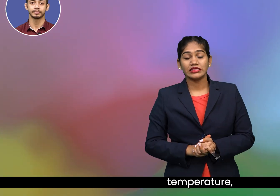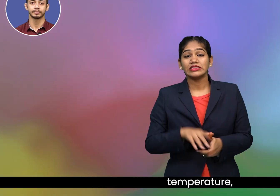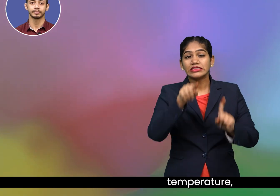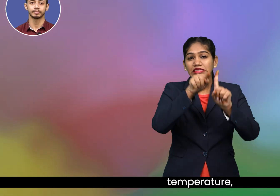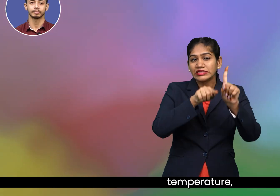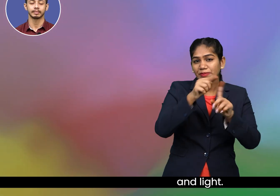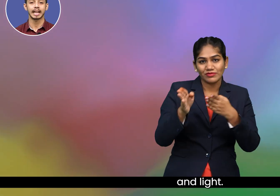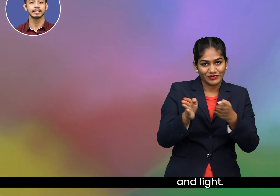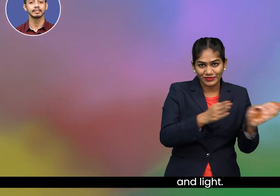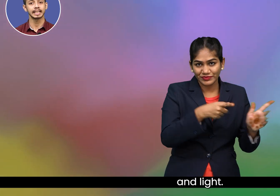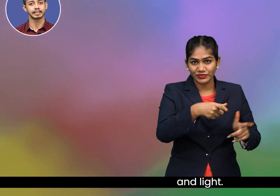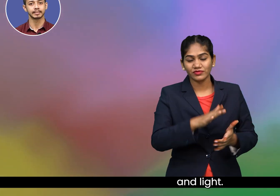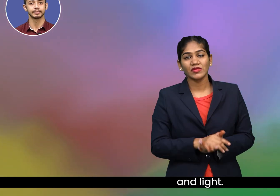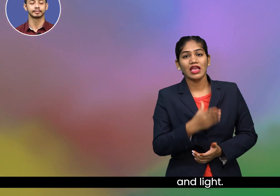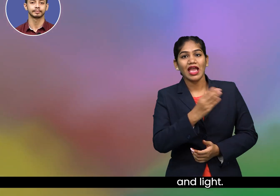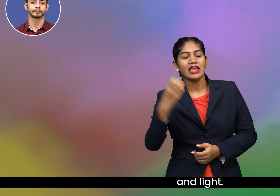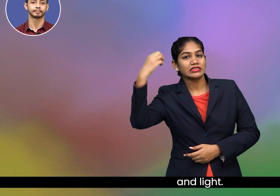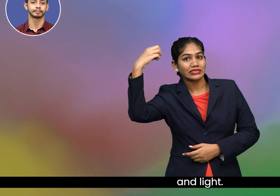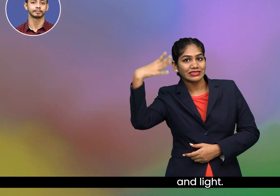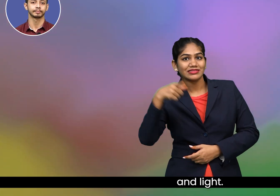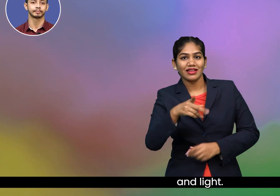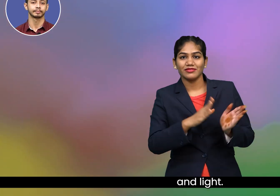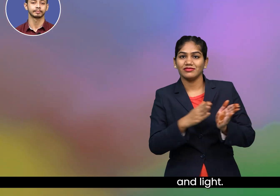temperature, and light.